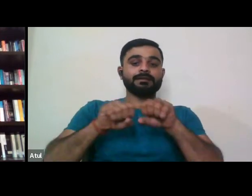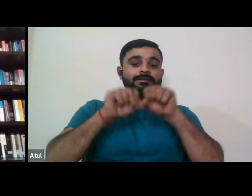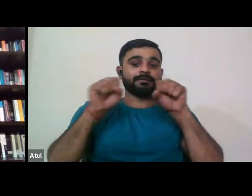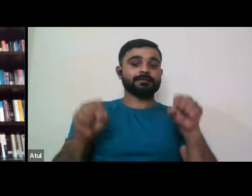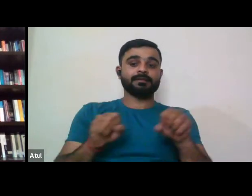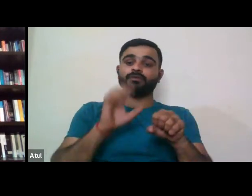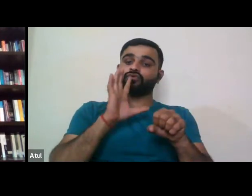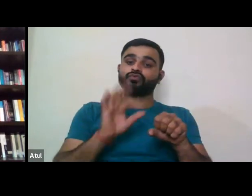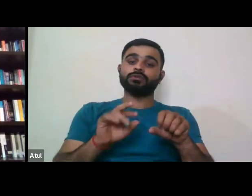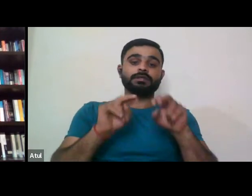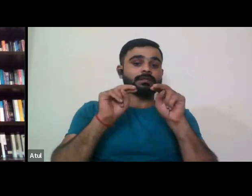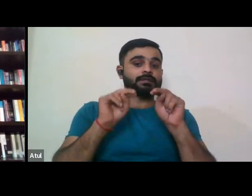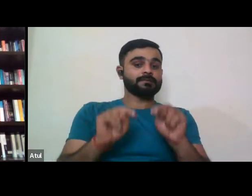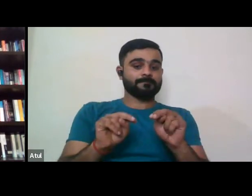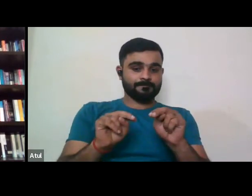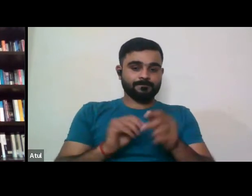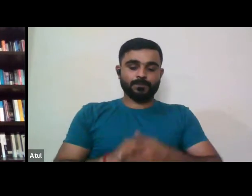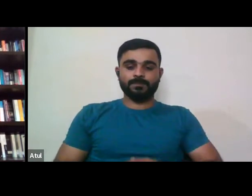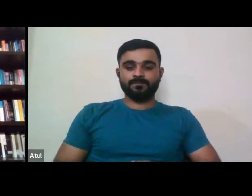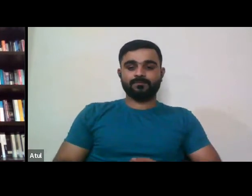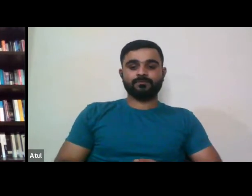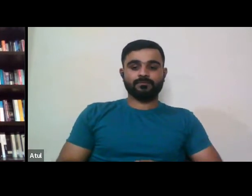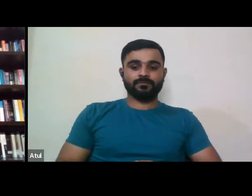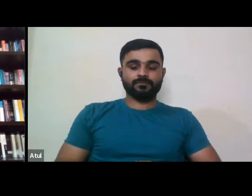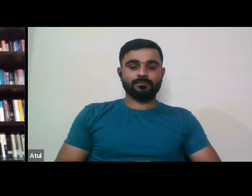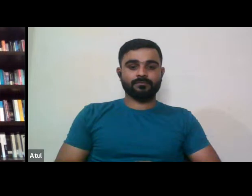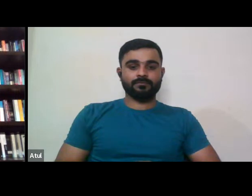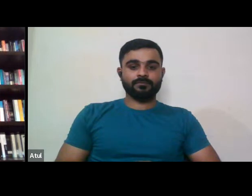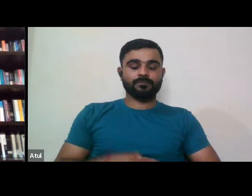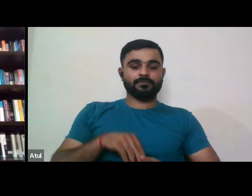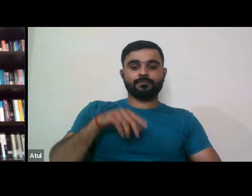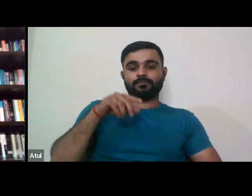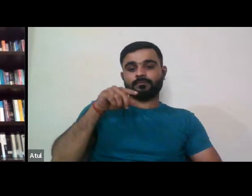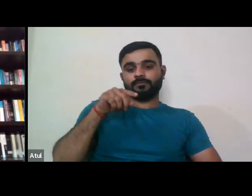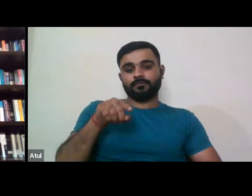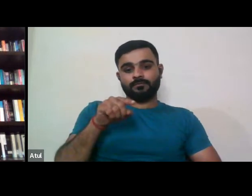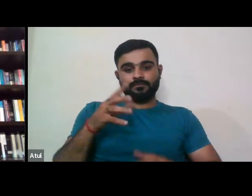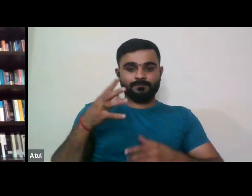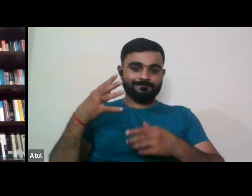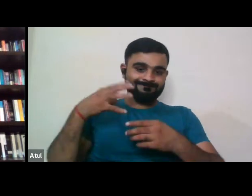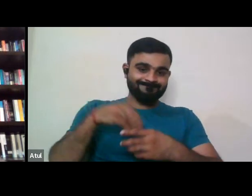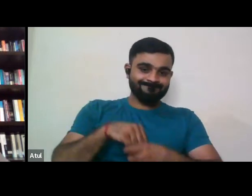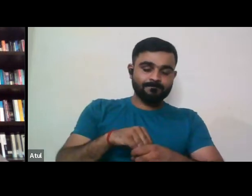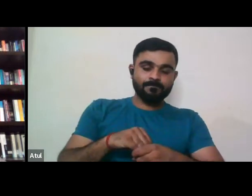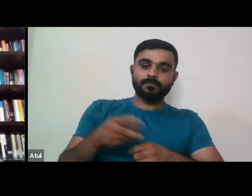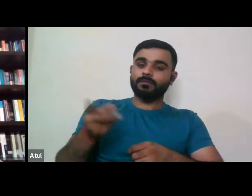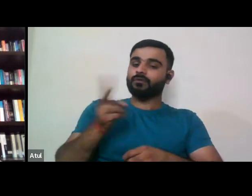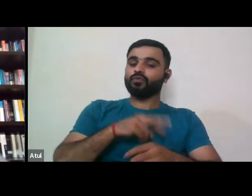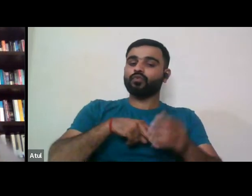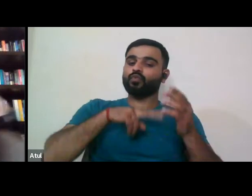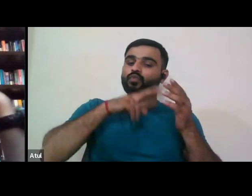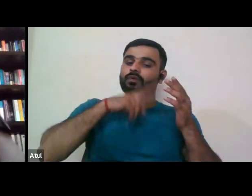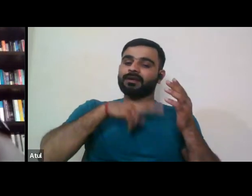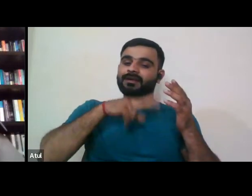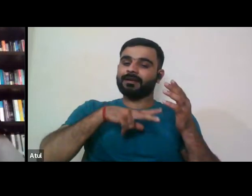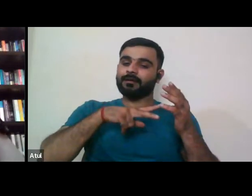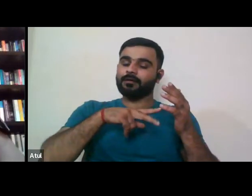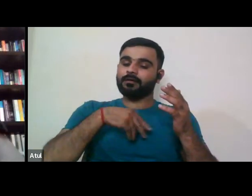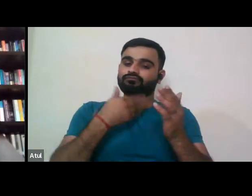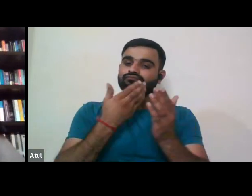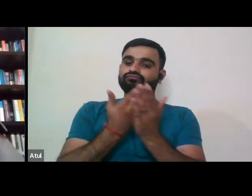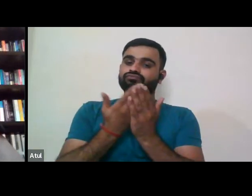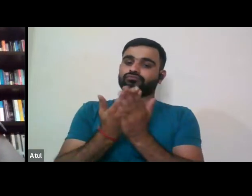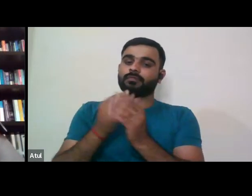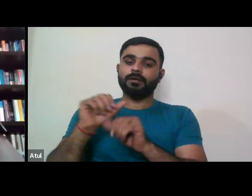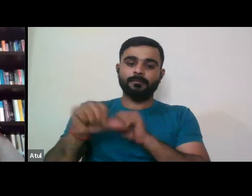actually needs. And in this, you take the reader towards the appointment